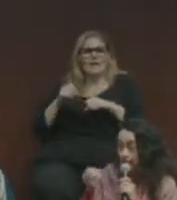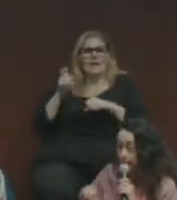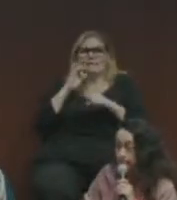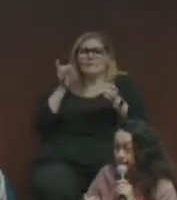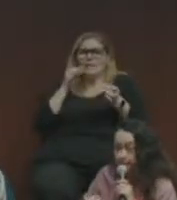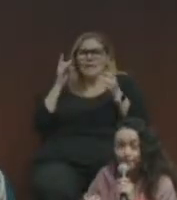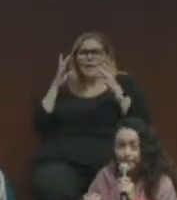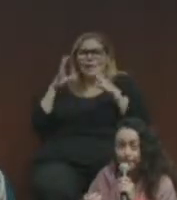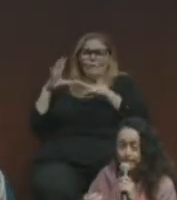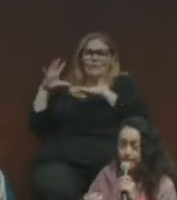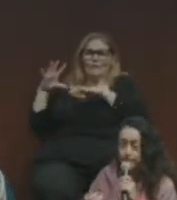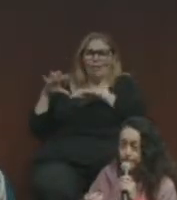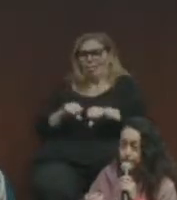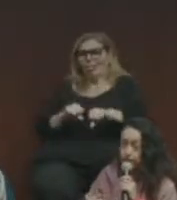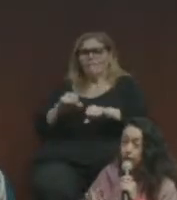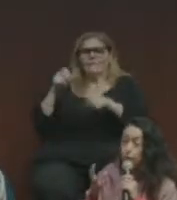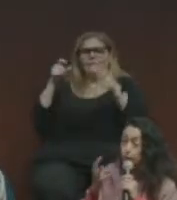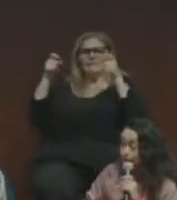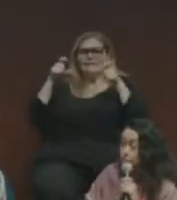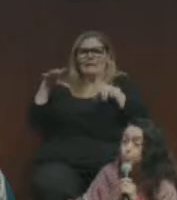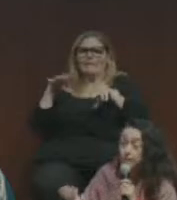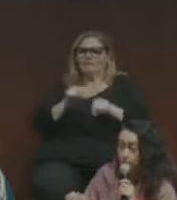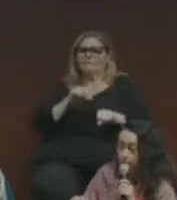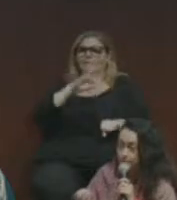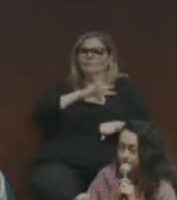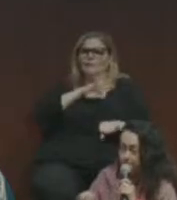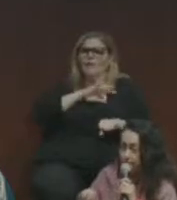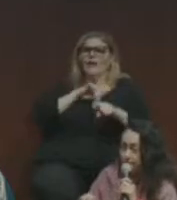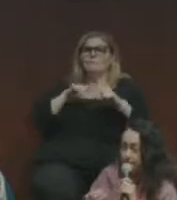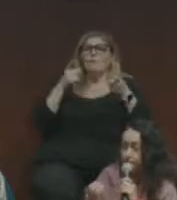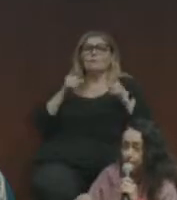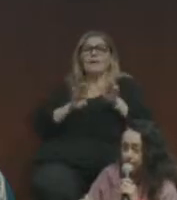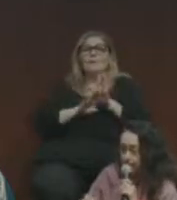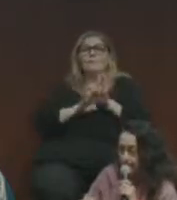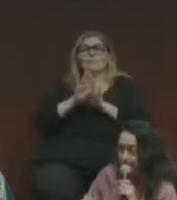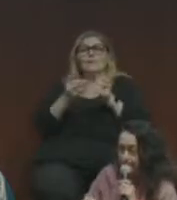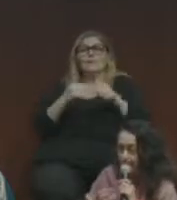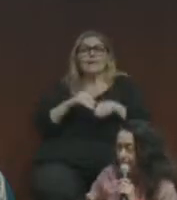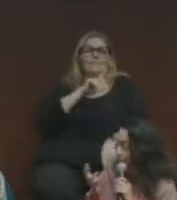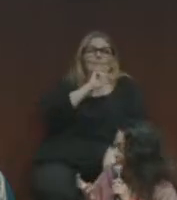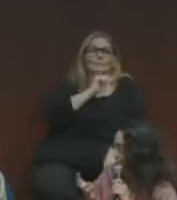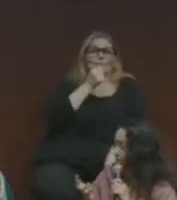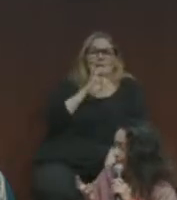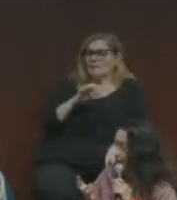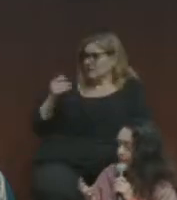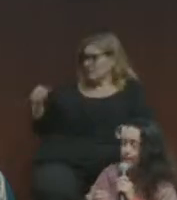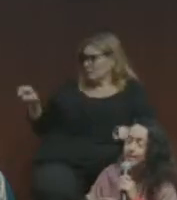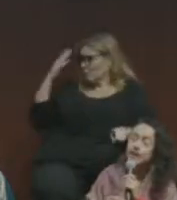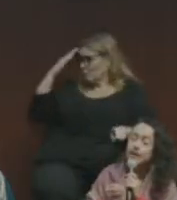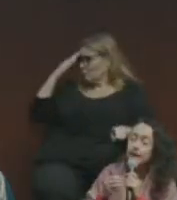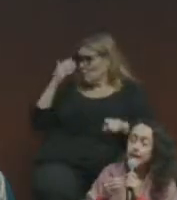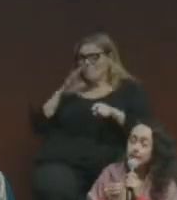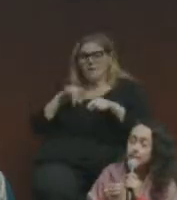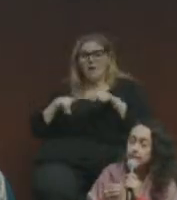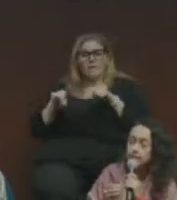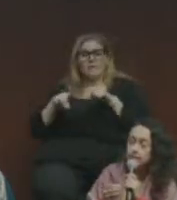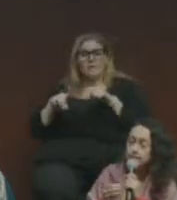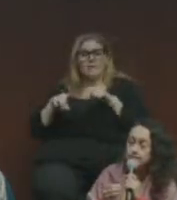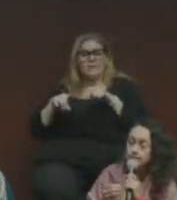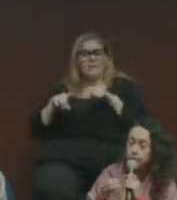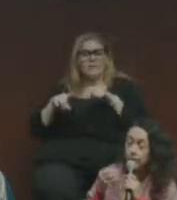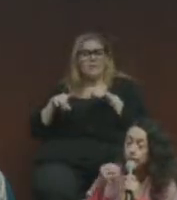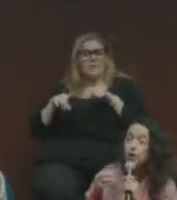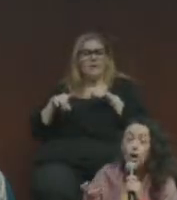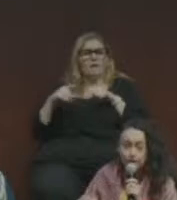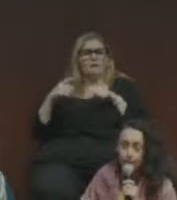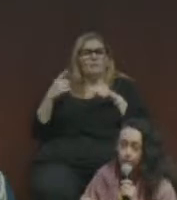horrific clampdown of the dictatorship, what has reemerged in Chile since 2019, I don't know if y'all have been following,